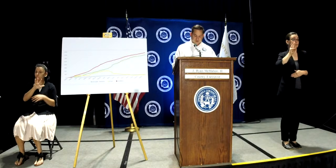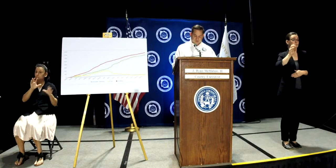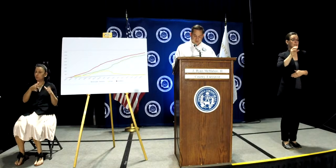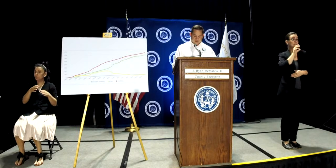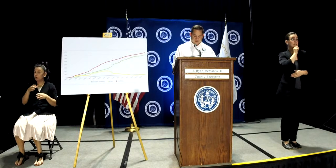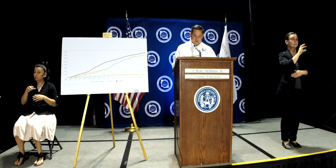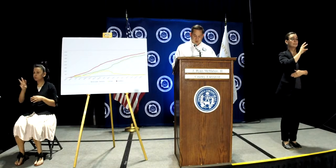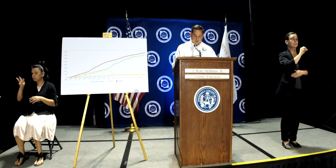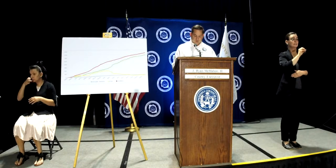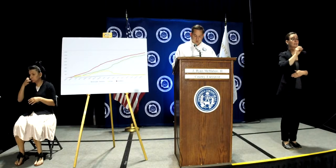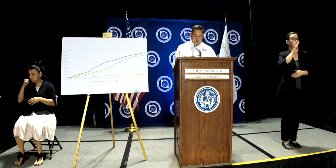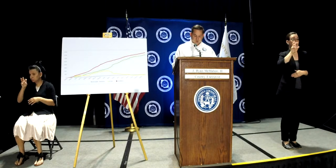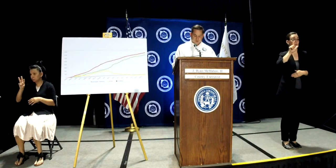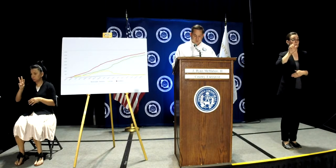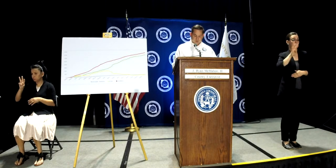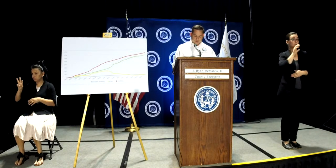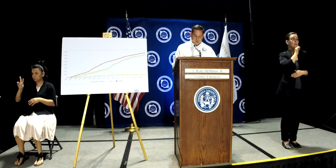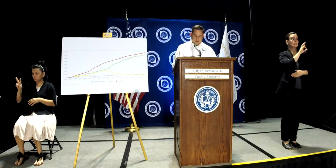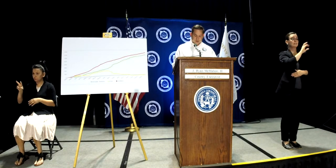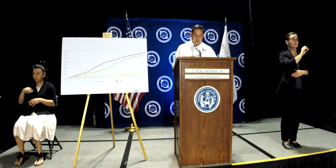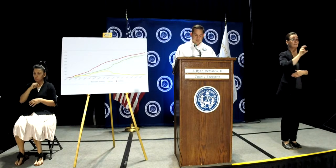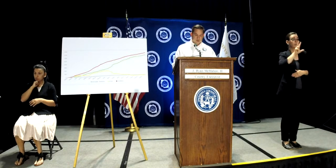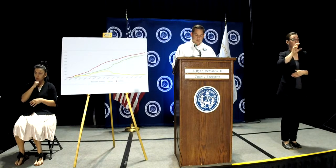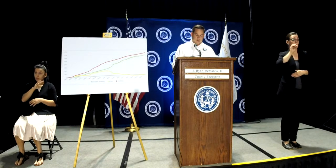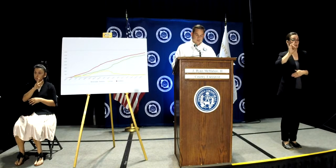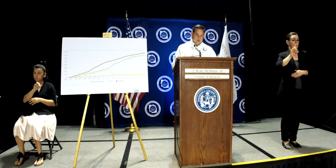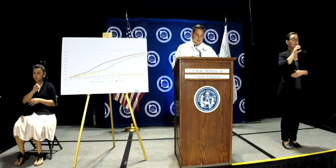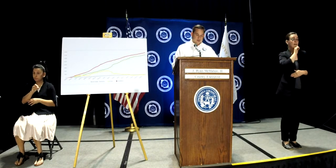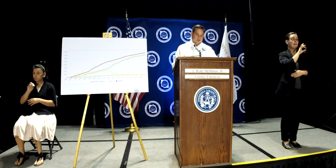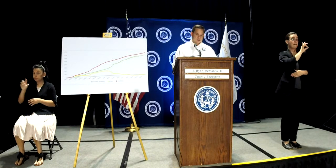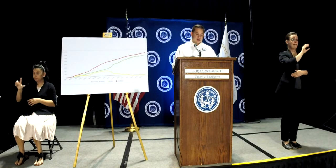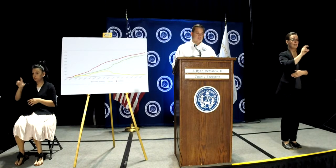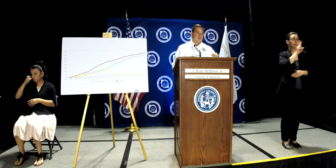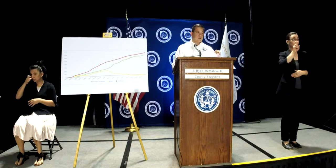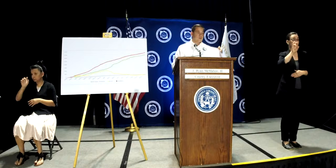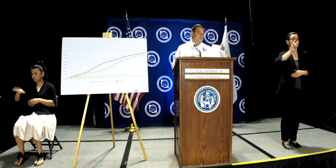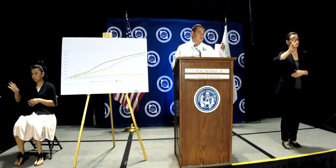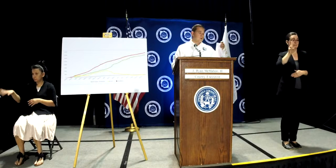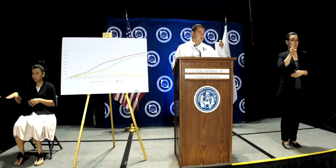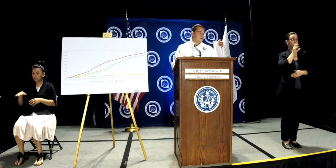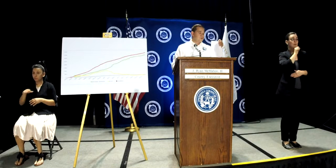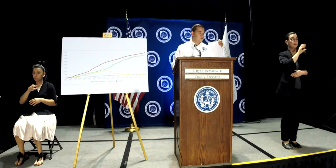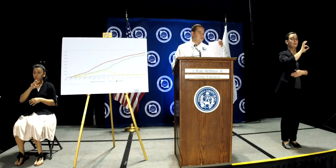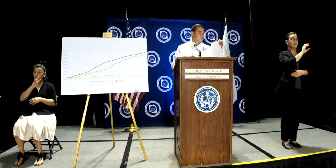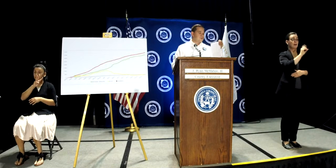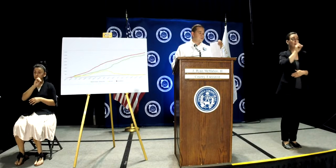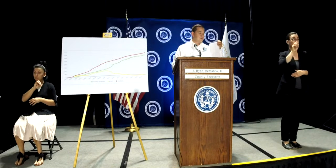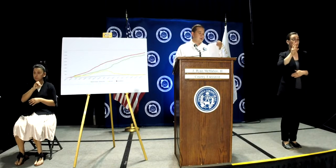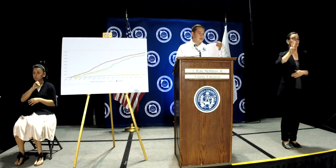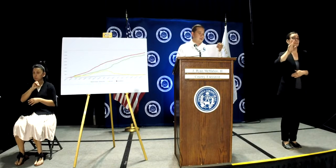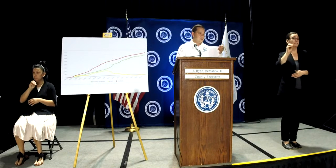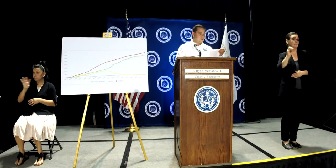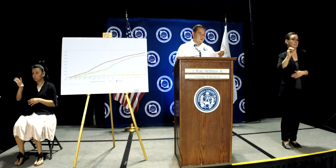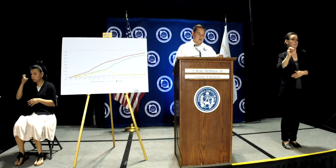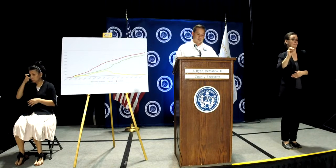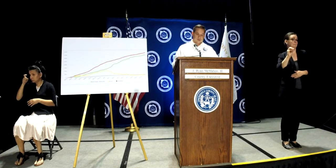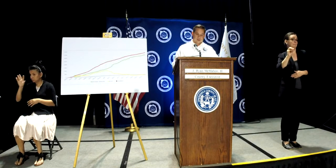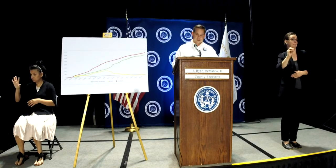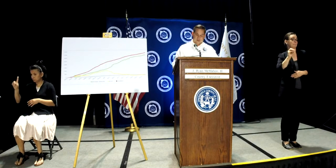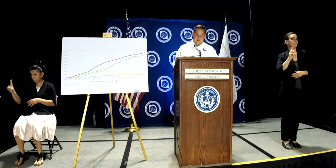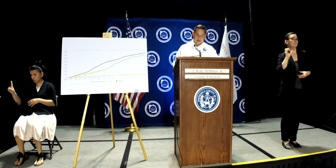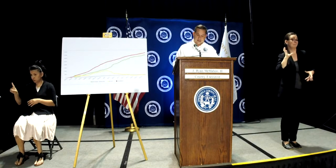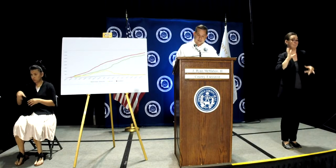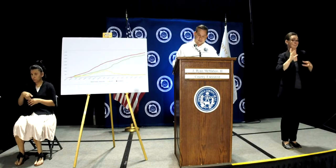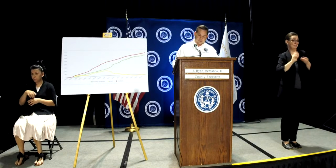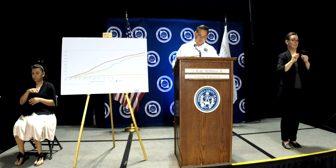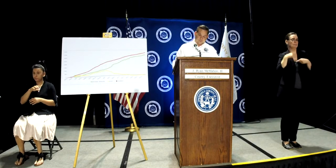in their 50s, 424 in their 60s, 308 in their 70s, 272 in their 80s, 160